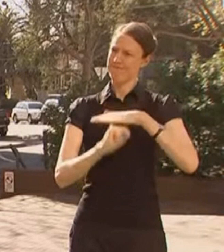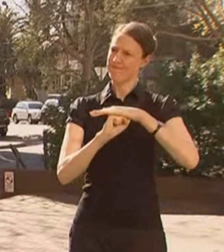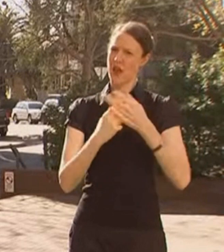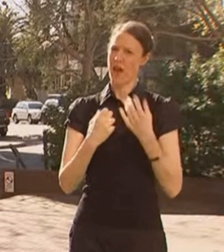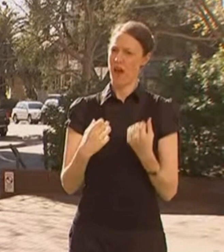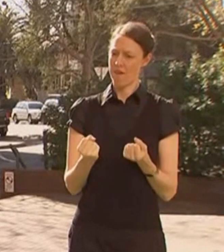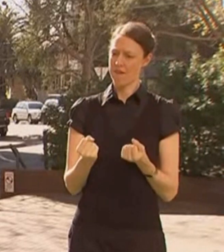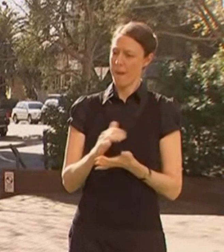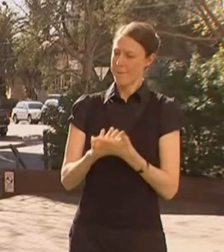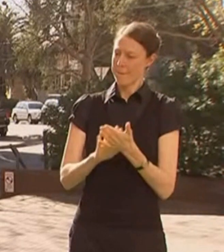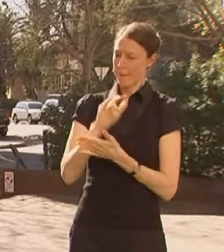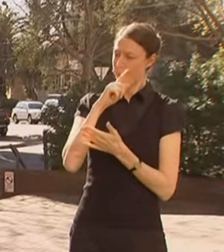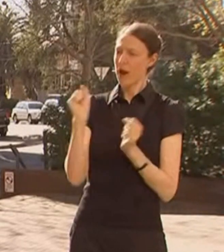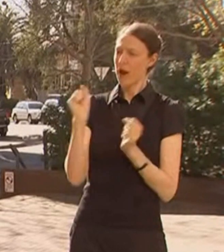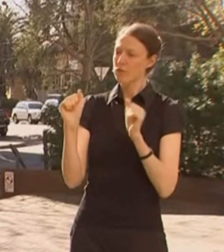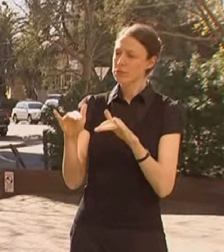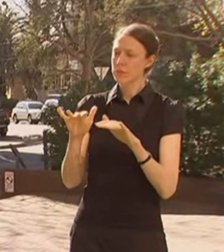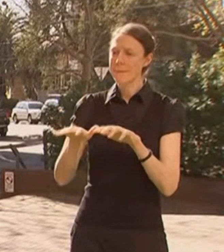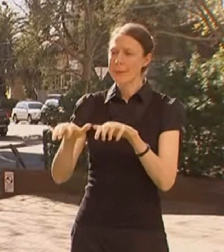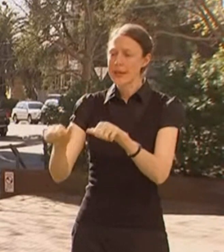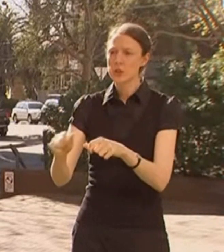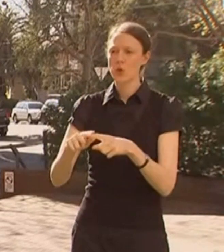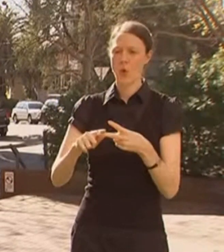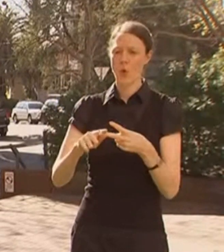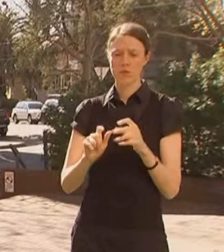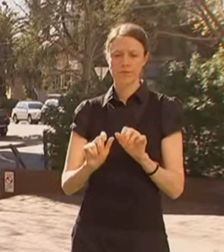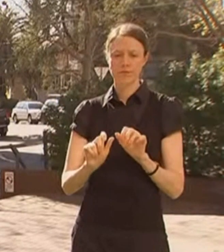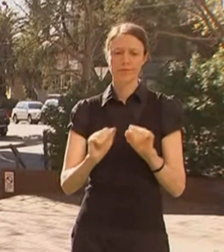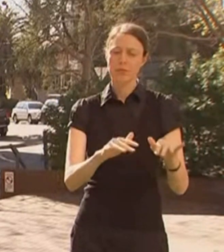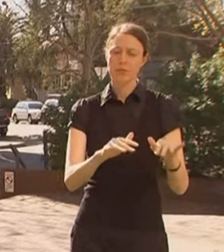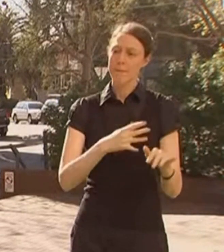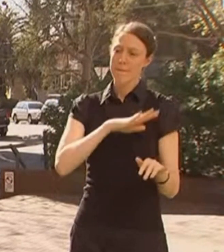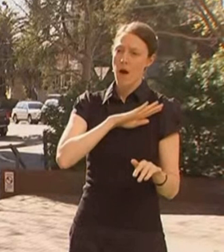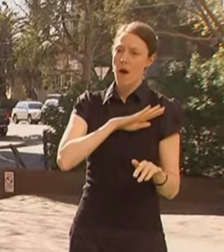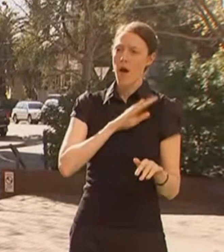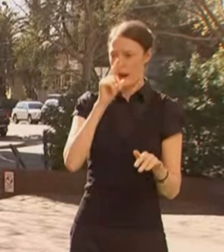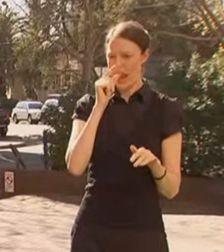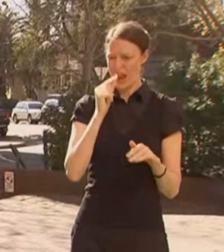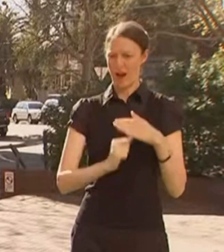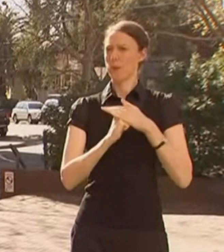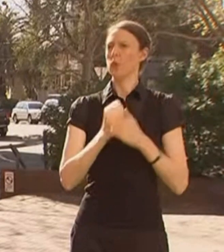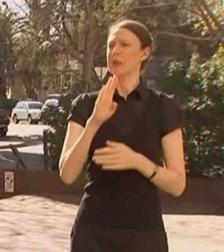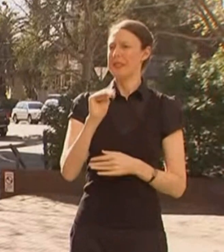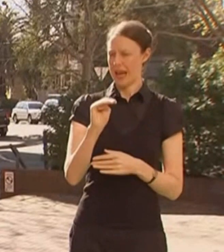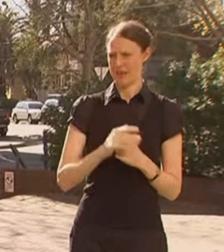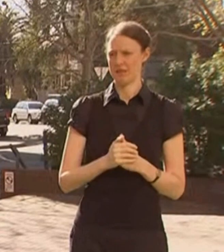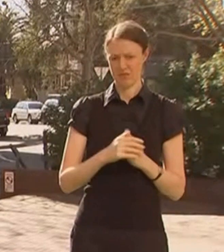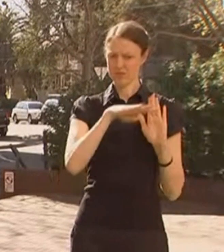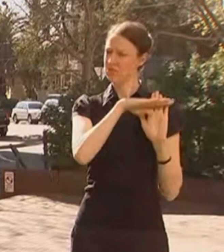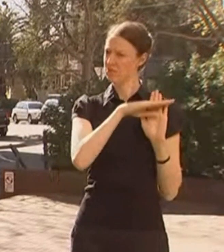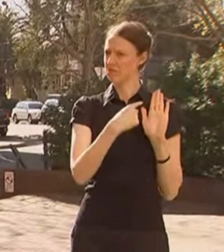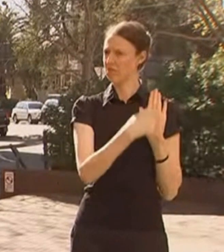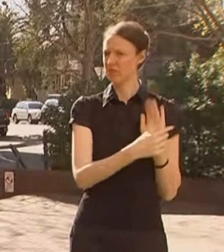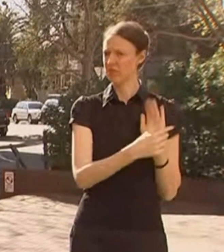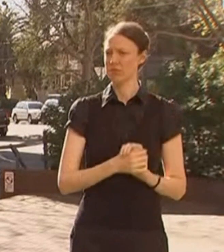and never would give the green light to thousands and thousands of protesters who do not support the health orders. Everybody knows what the health